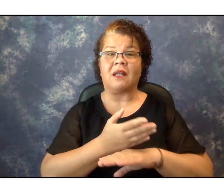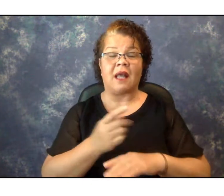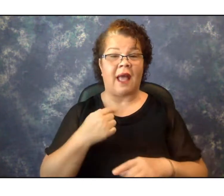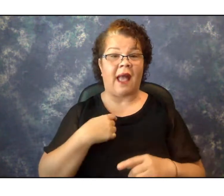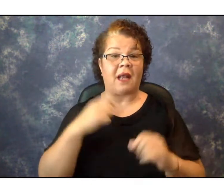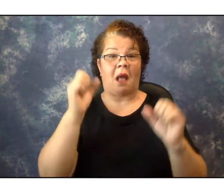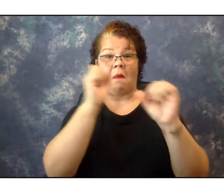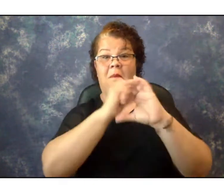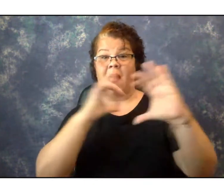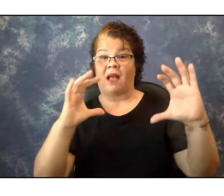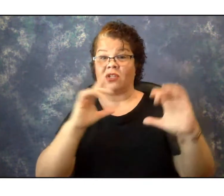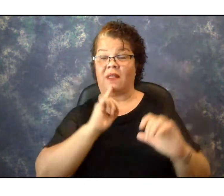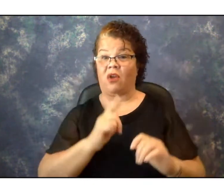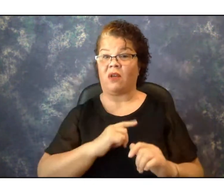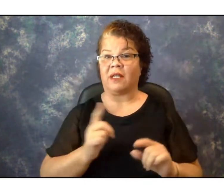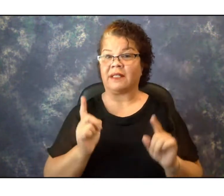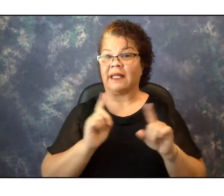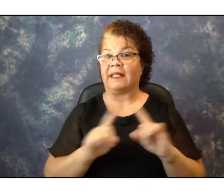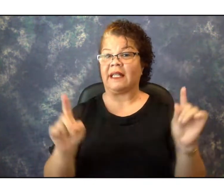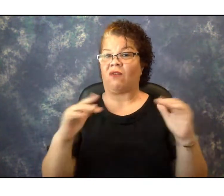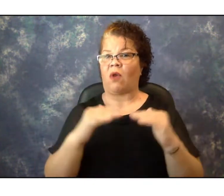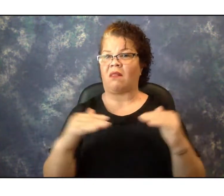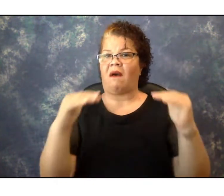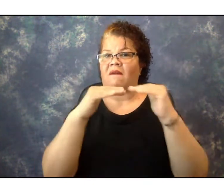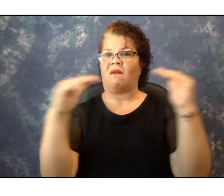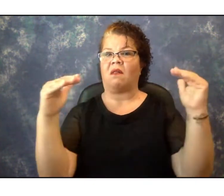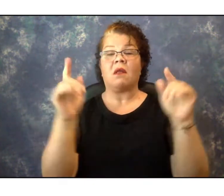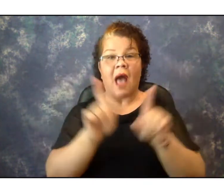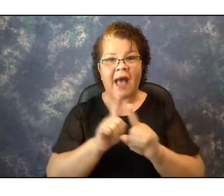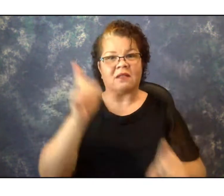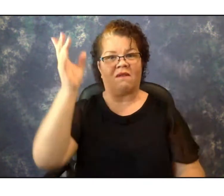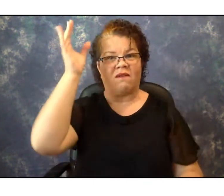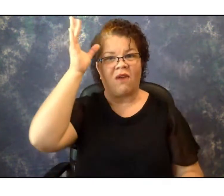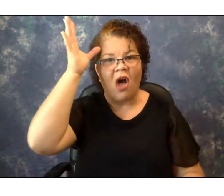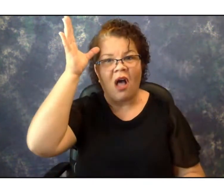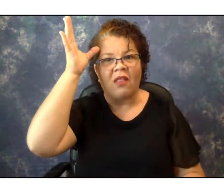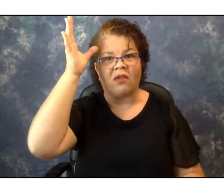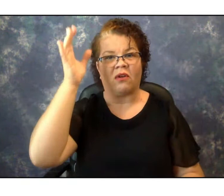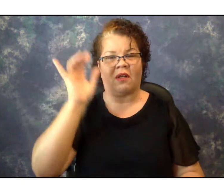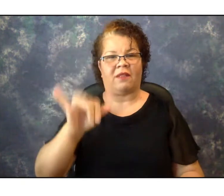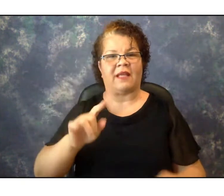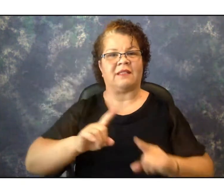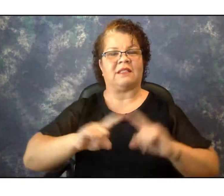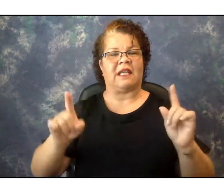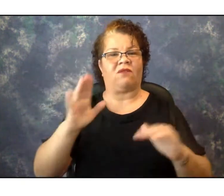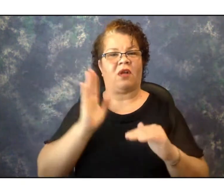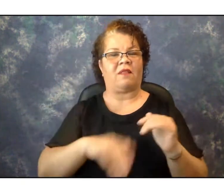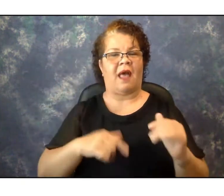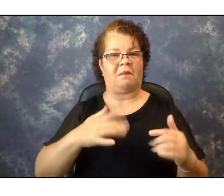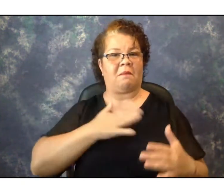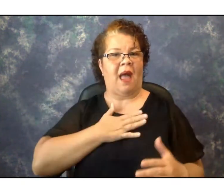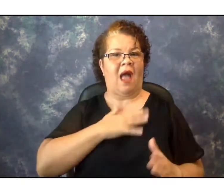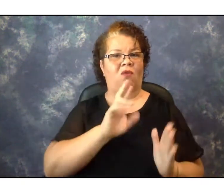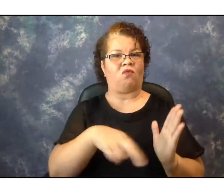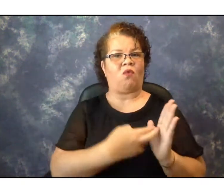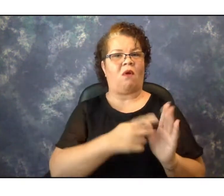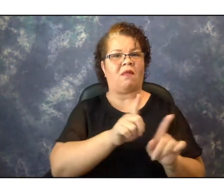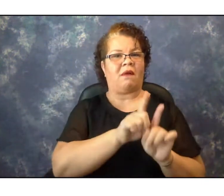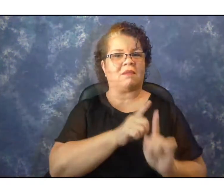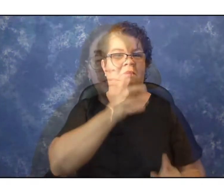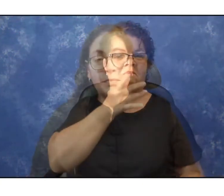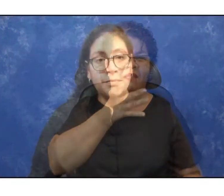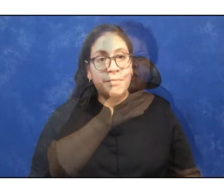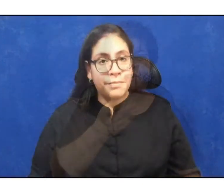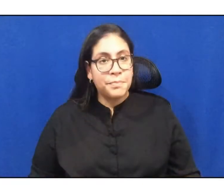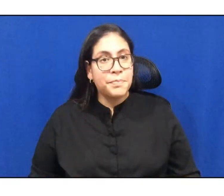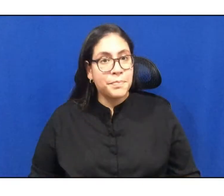another level, right, as a father that's different from what I feel as a mother. Yeah, I mean, I